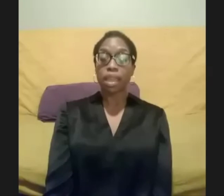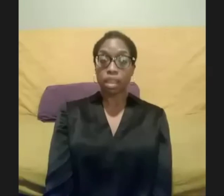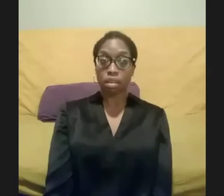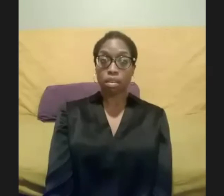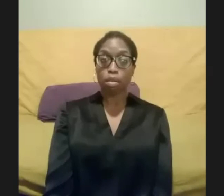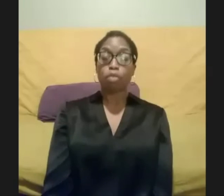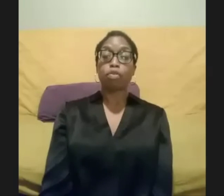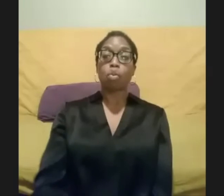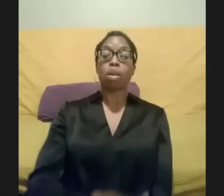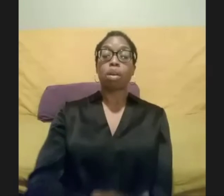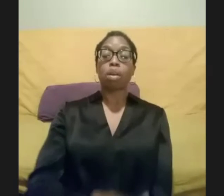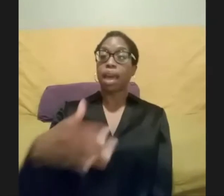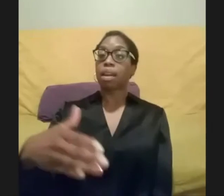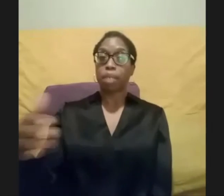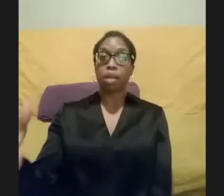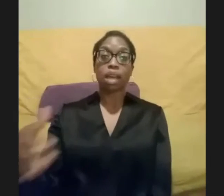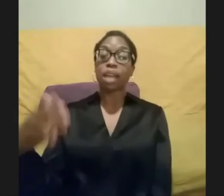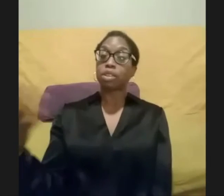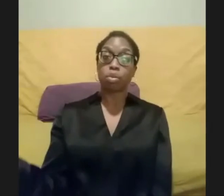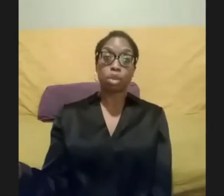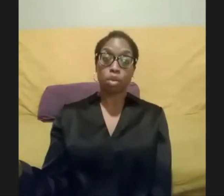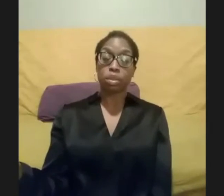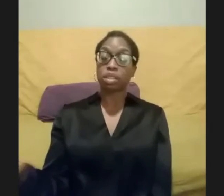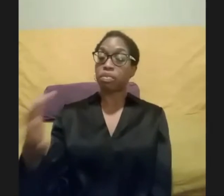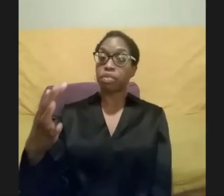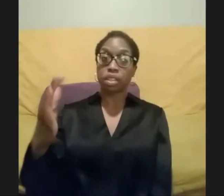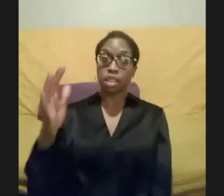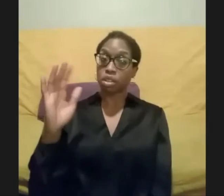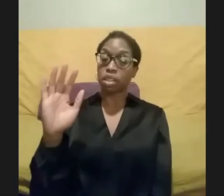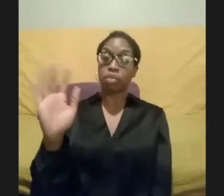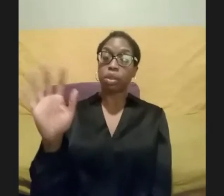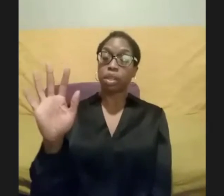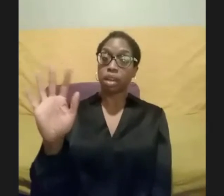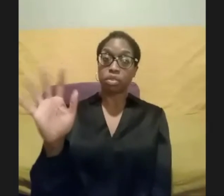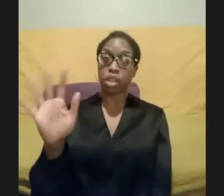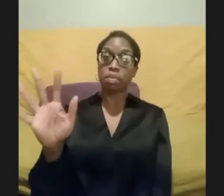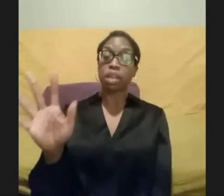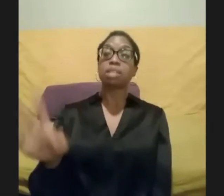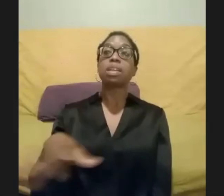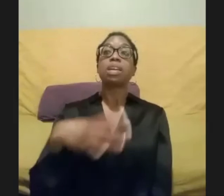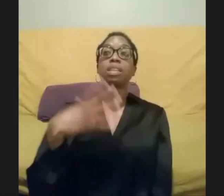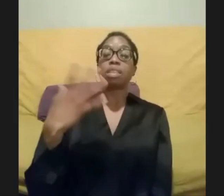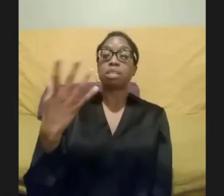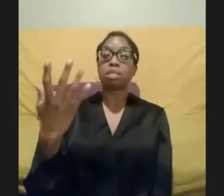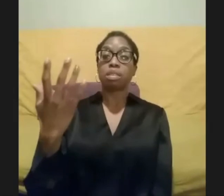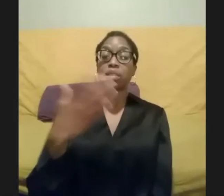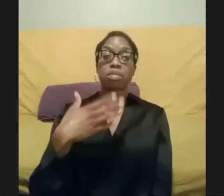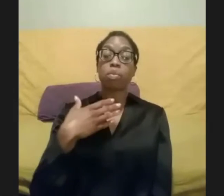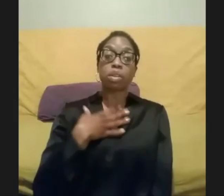paying for that amount. I don't know. This starts to get really kind of shady because this is some of the stuff that we don't even